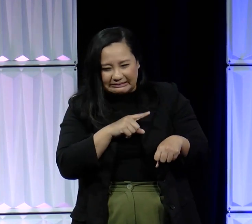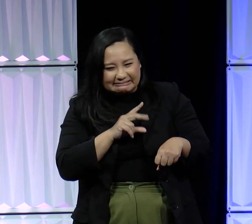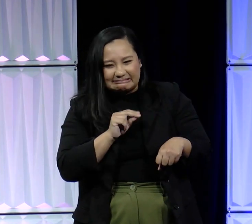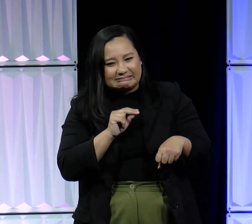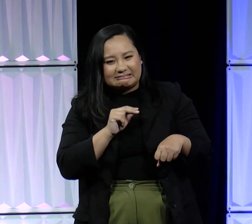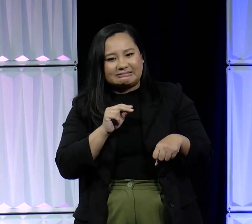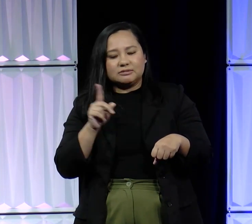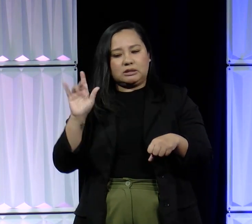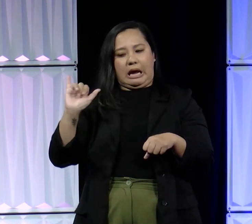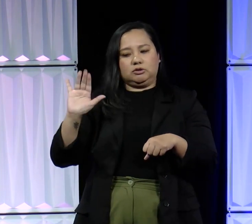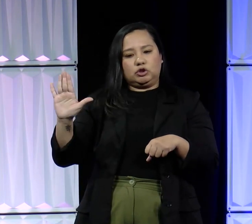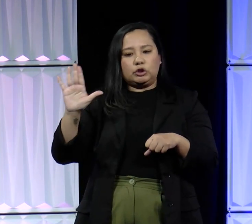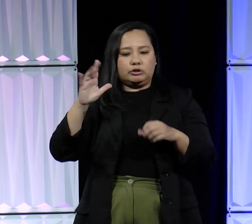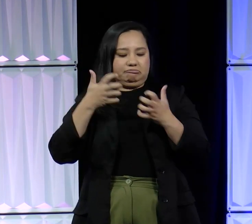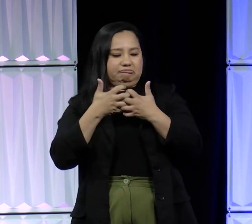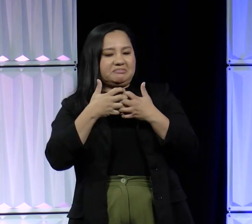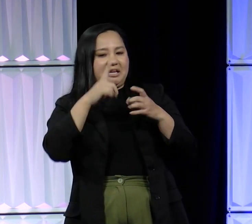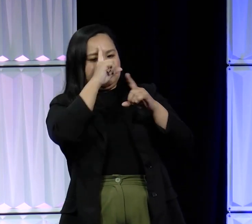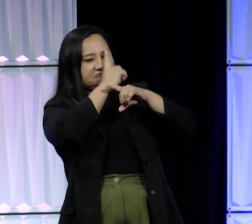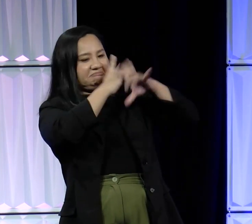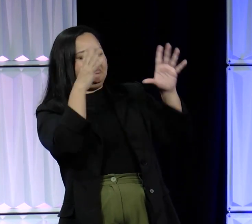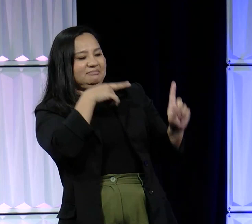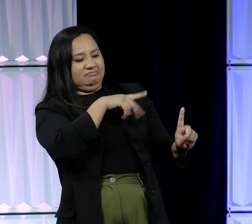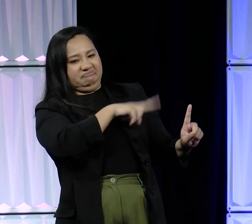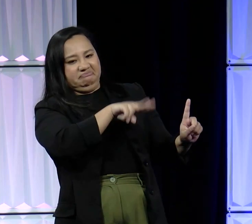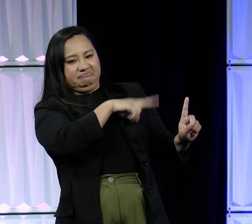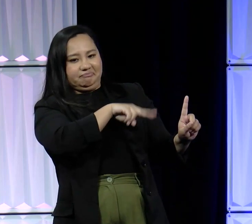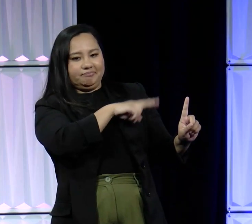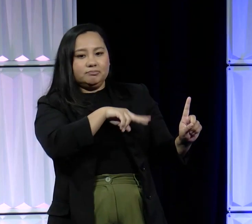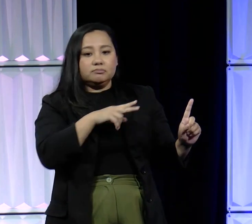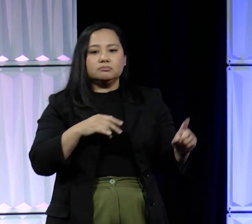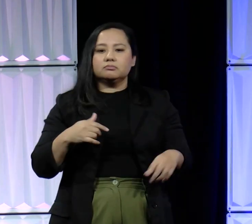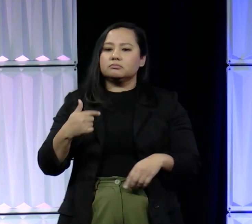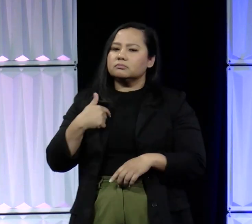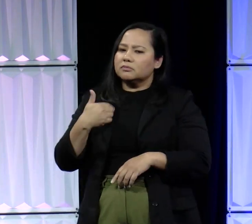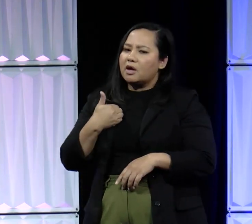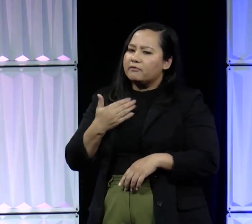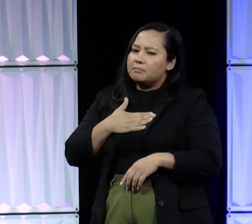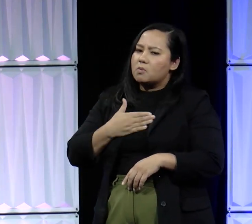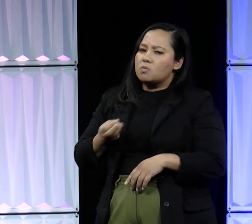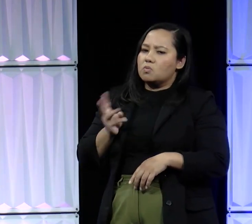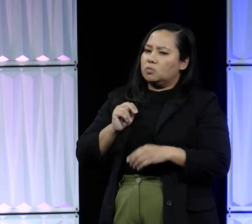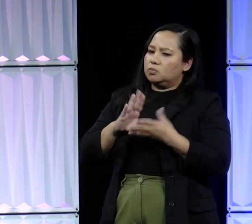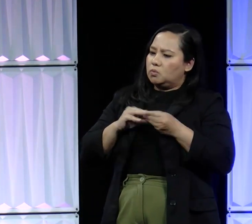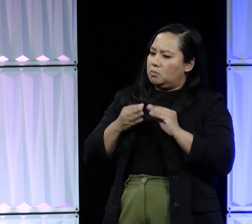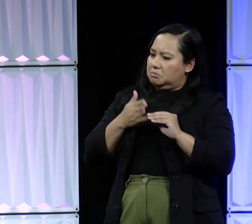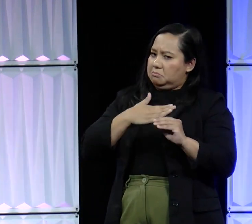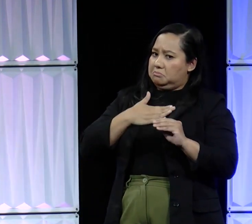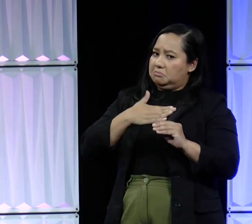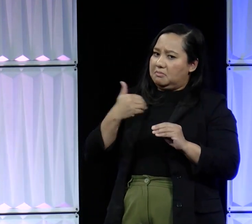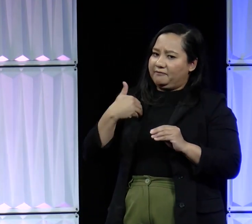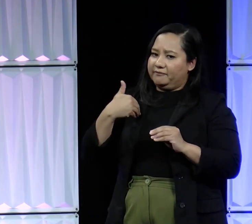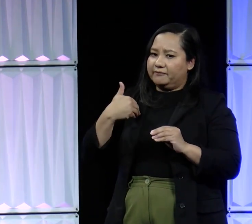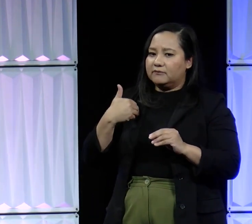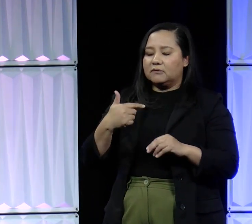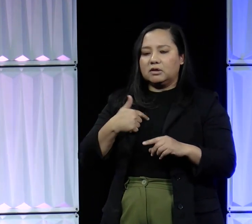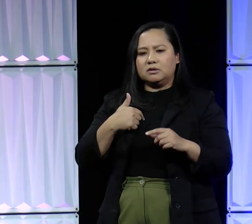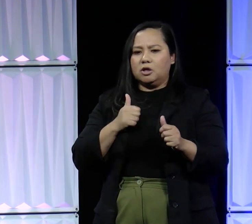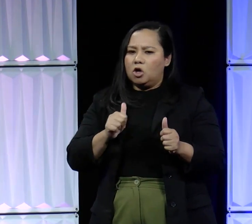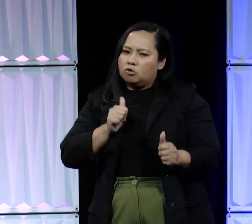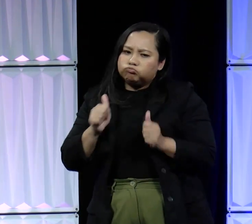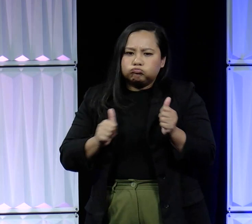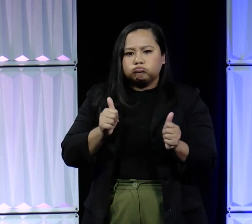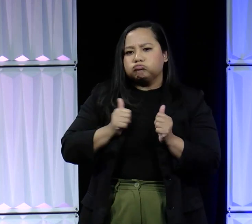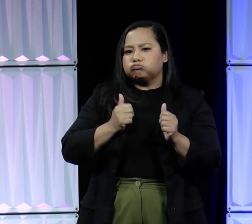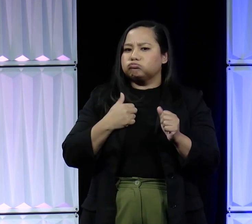many of you, I have a single story as well. I started off, or I still am, a very rambunctious person with a lot of energy, and my mom and